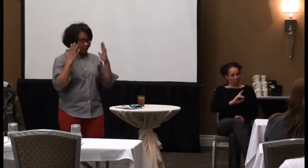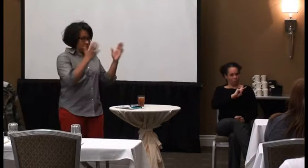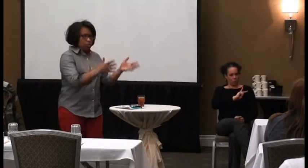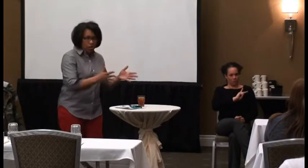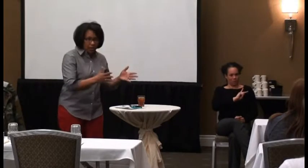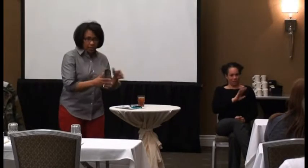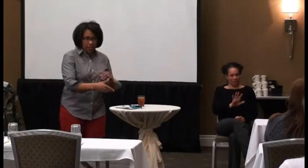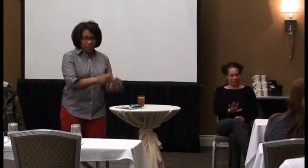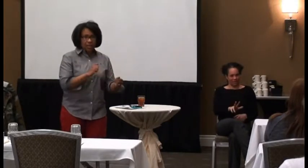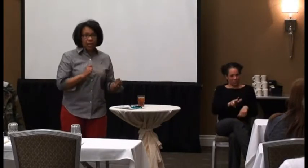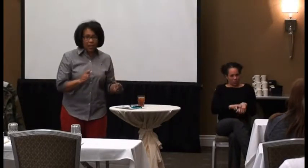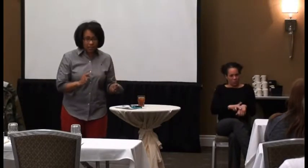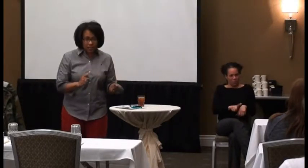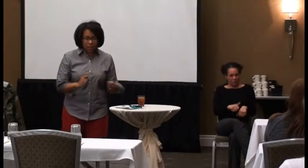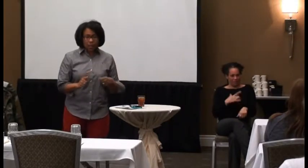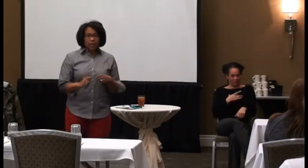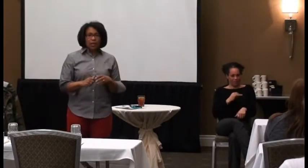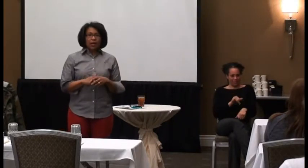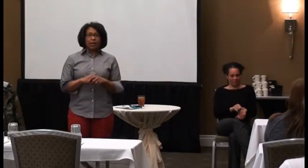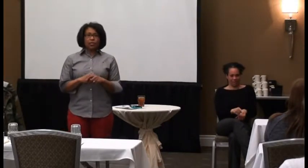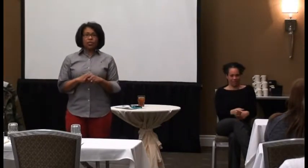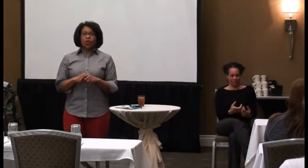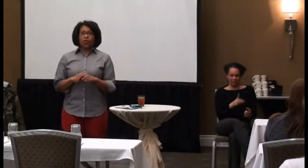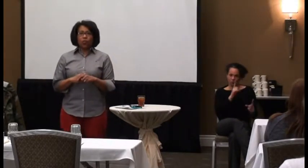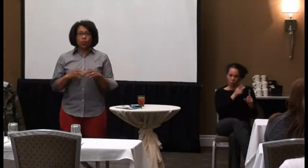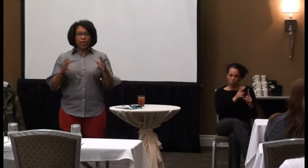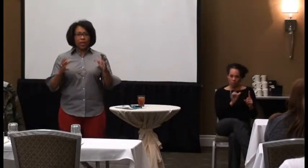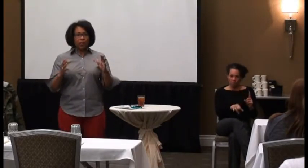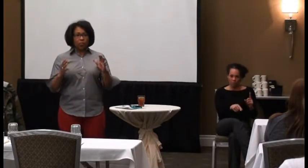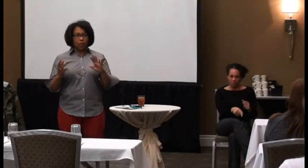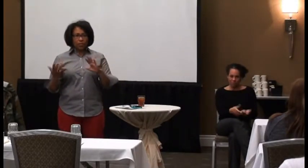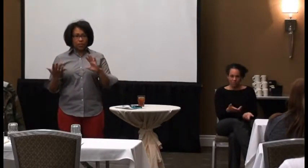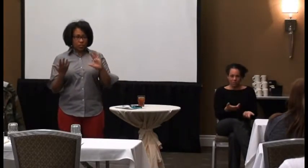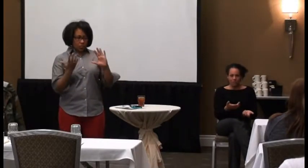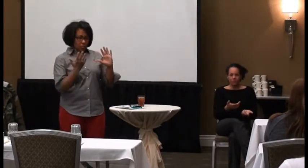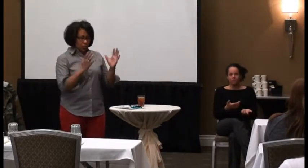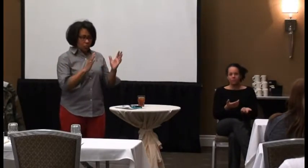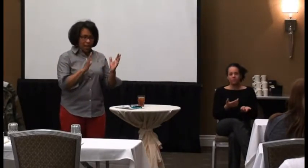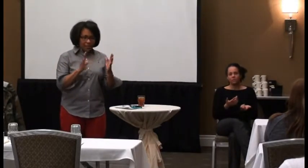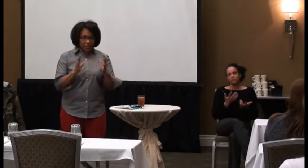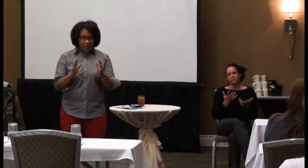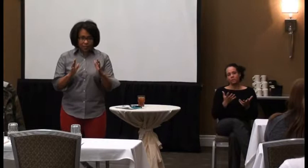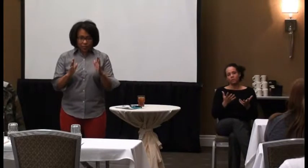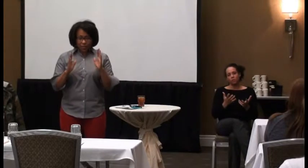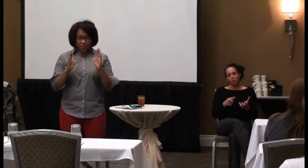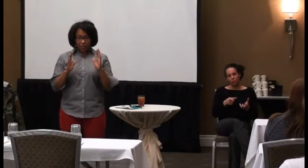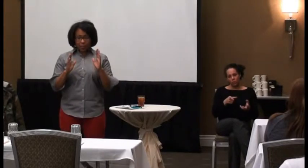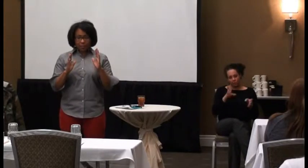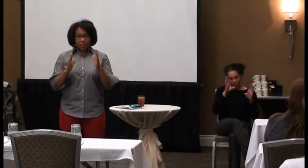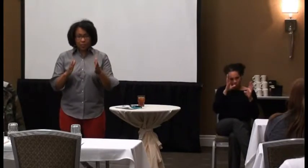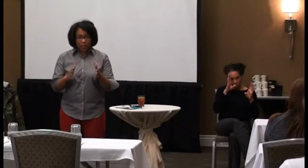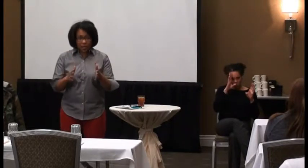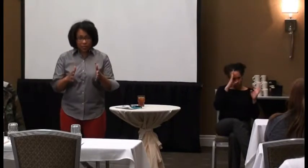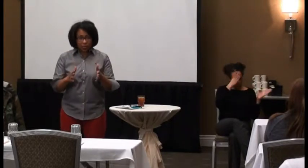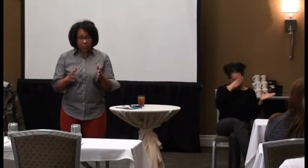and that's his target. That's what he likes. And so we want to just direct him so that he can at least get some classroom work done,